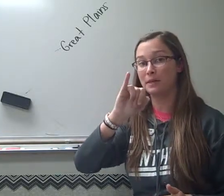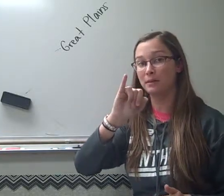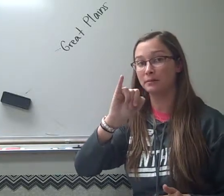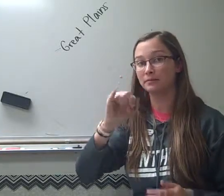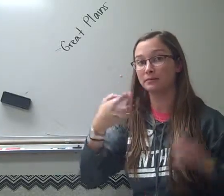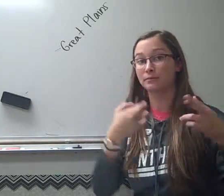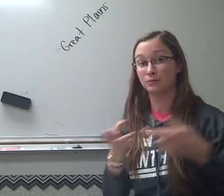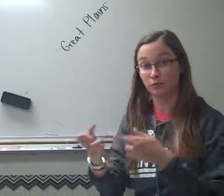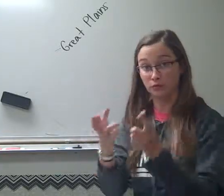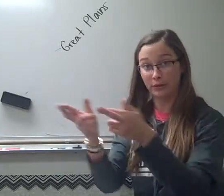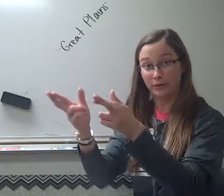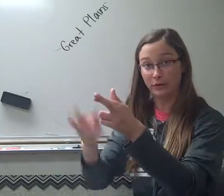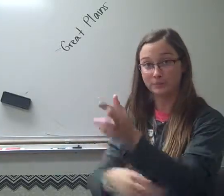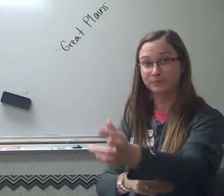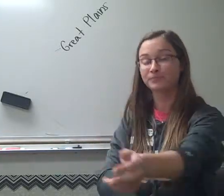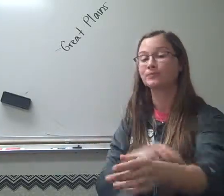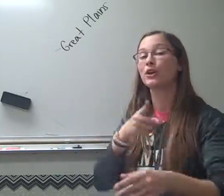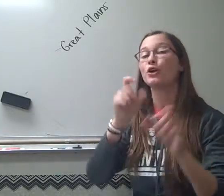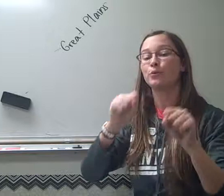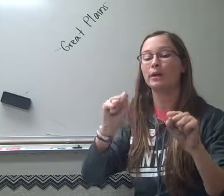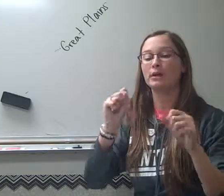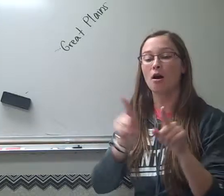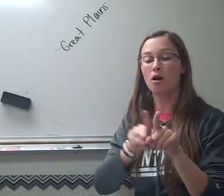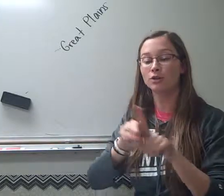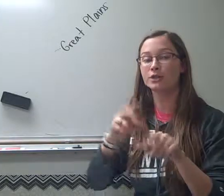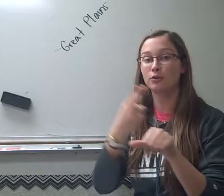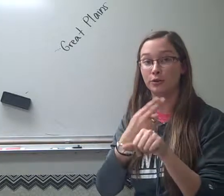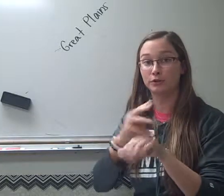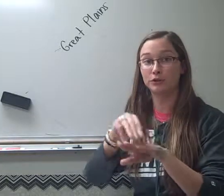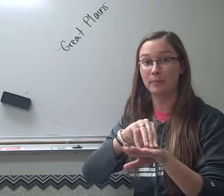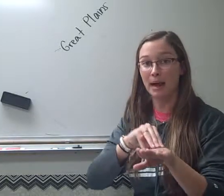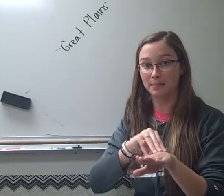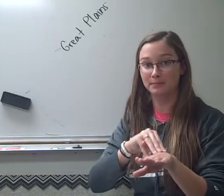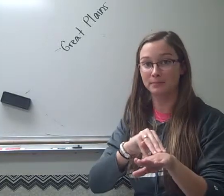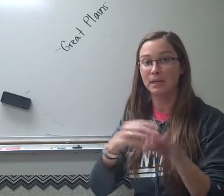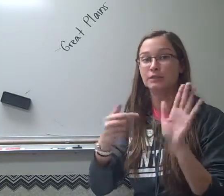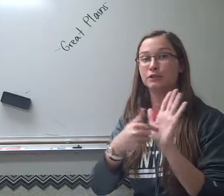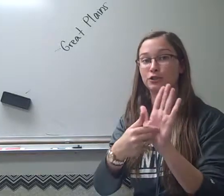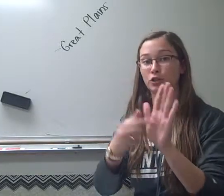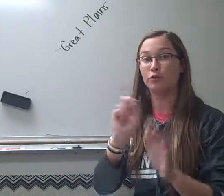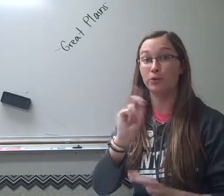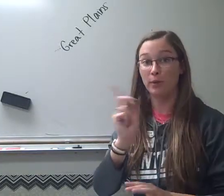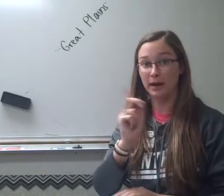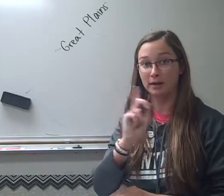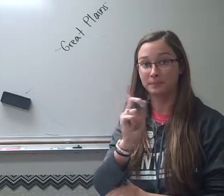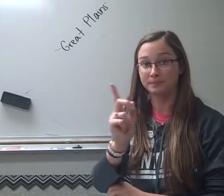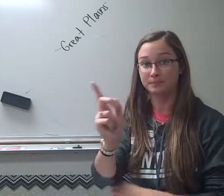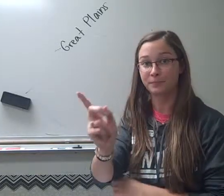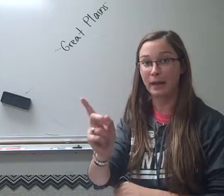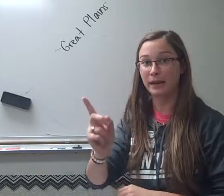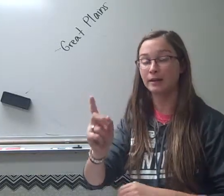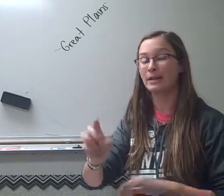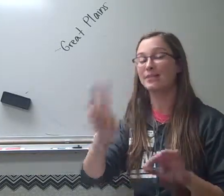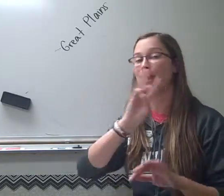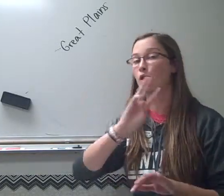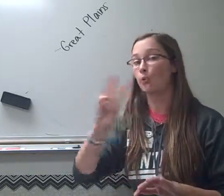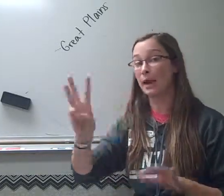Mississippi River. You can also use your map to show you where, okay? They are